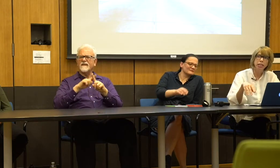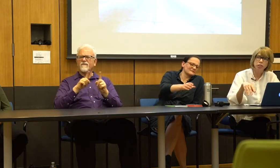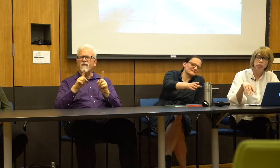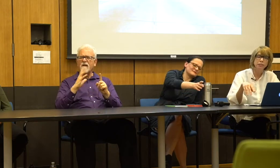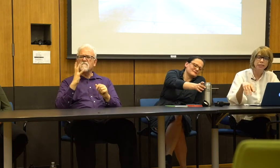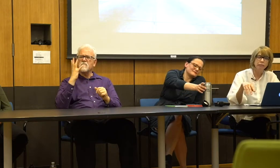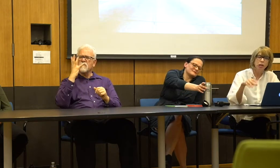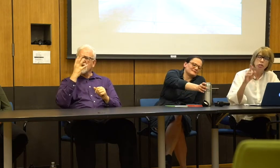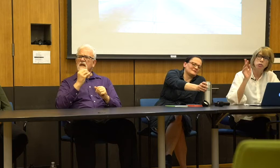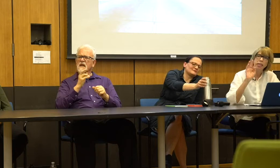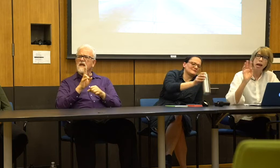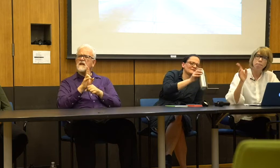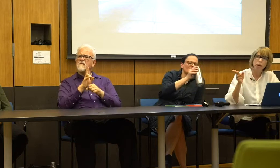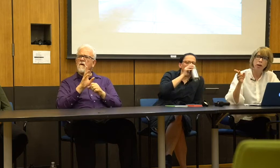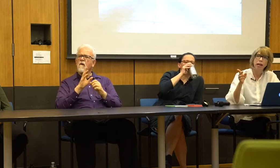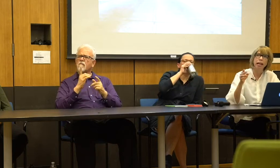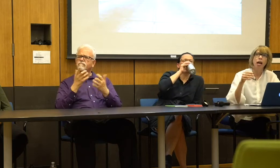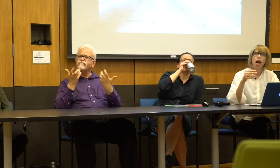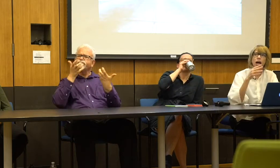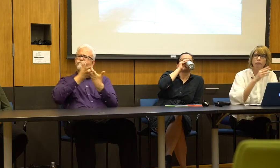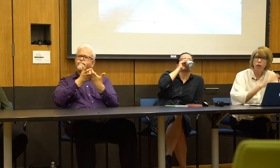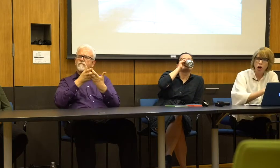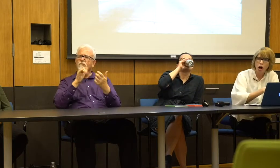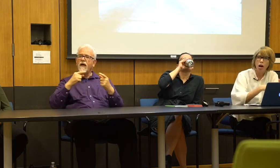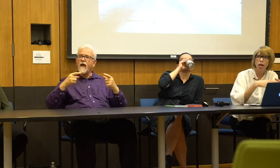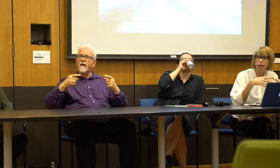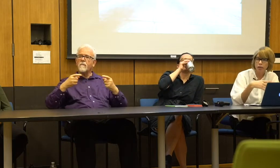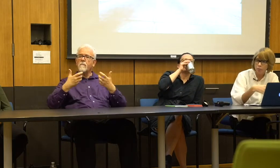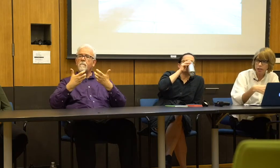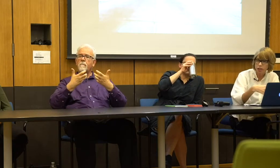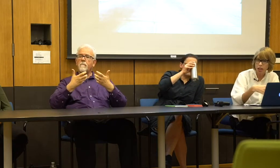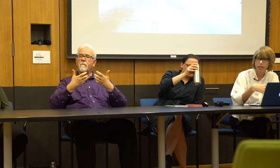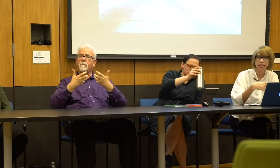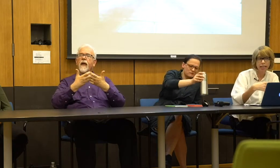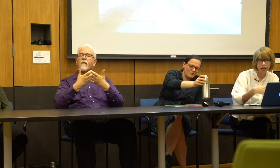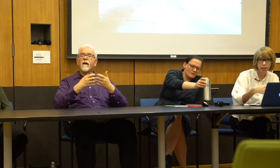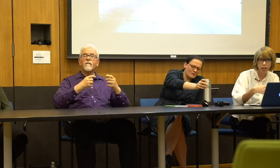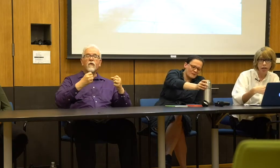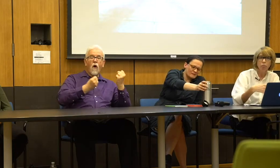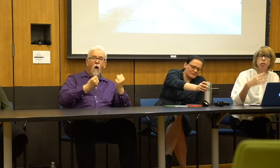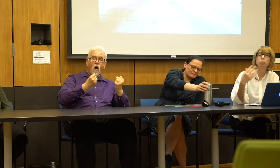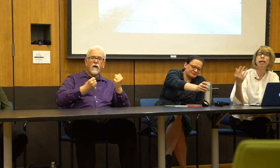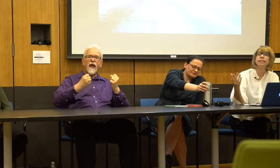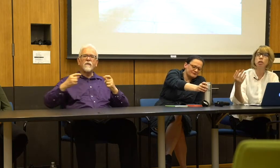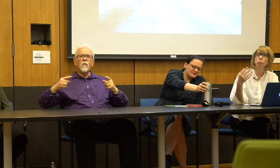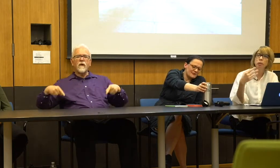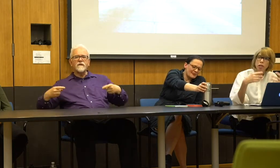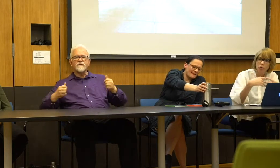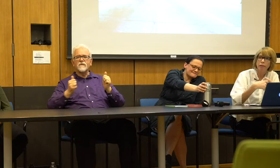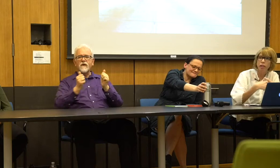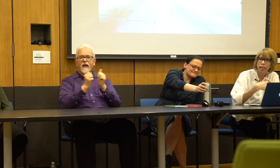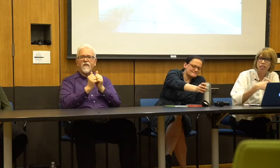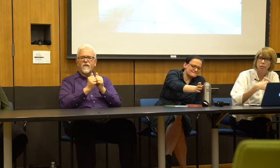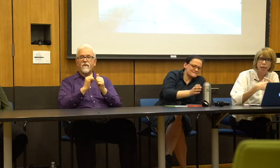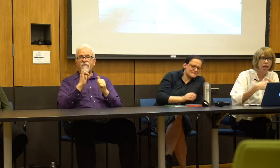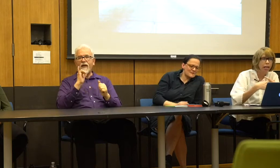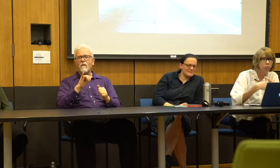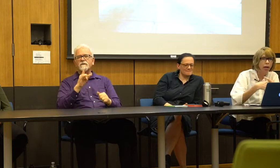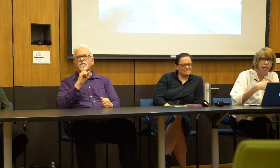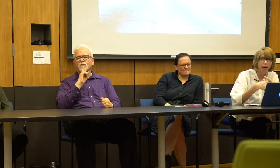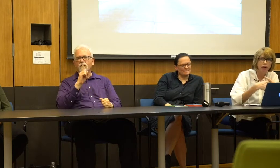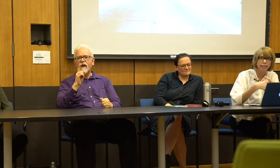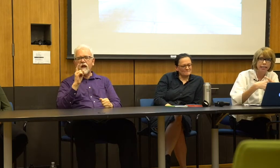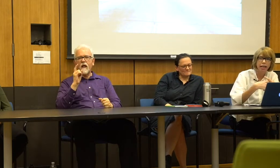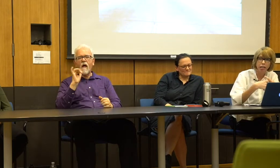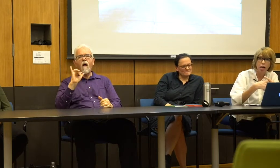pretty conducive to that pairing of car and wheelchair together, which was the real revelation behind